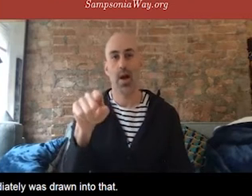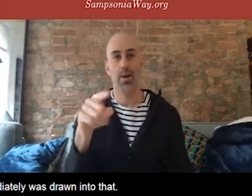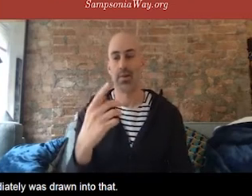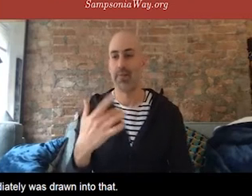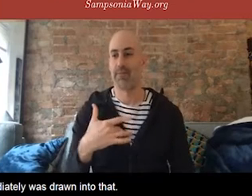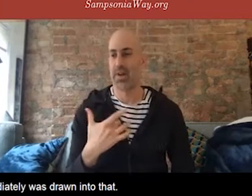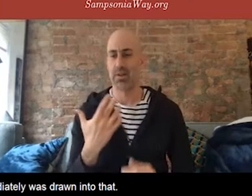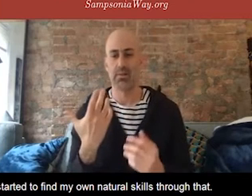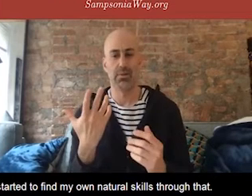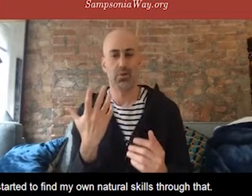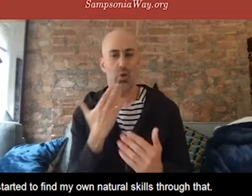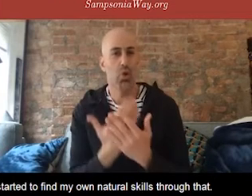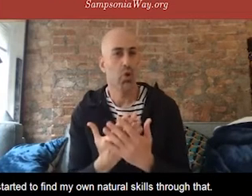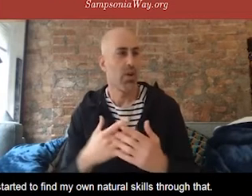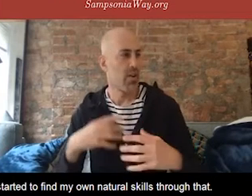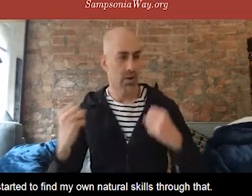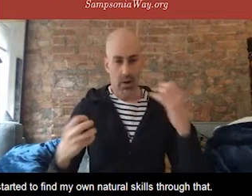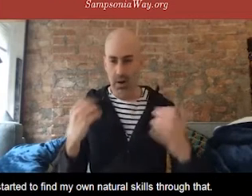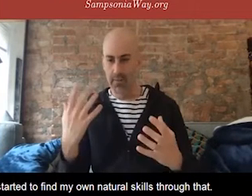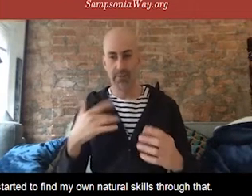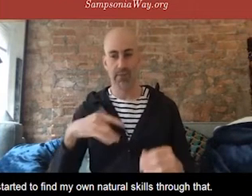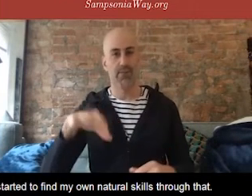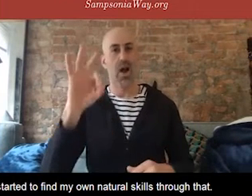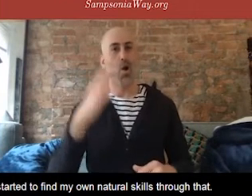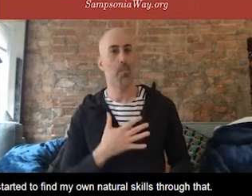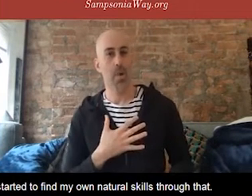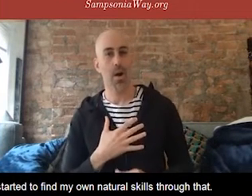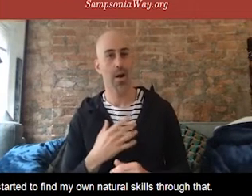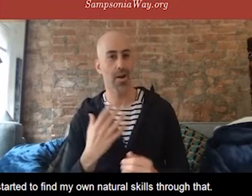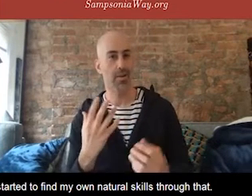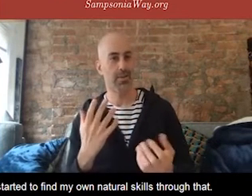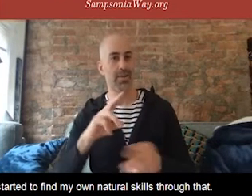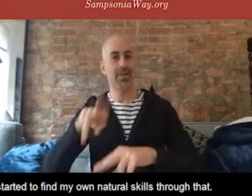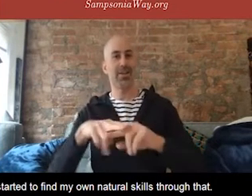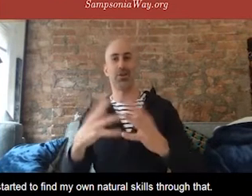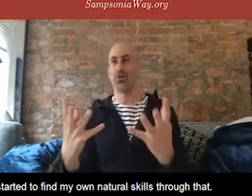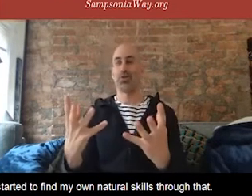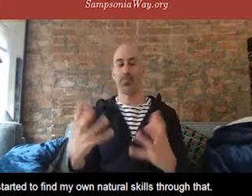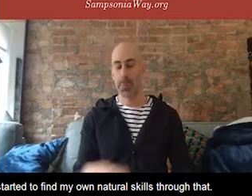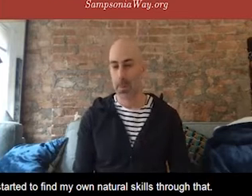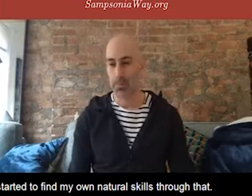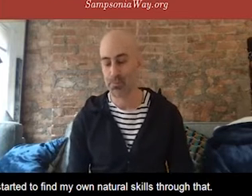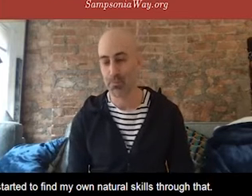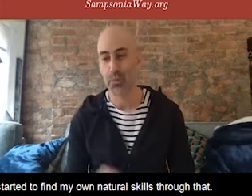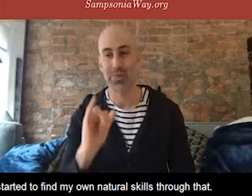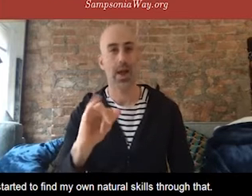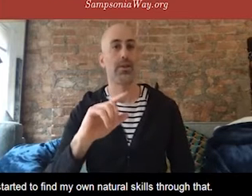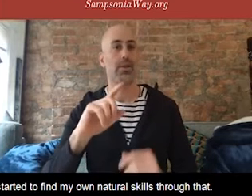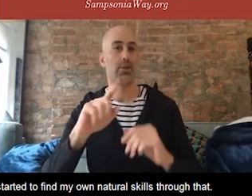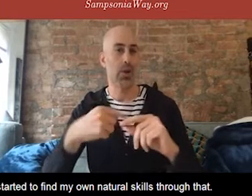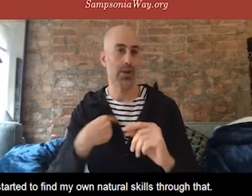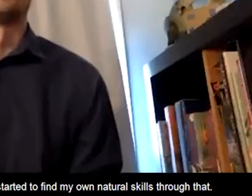was drawn into that the first second that I saw it. It felt so good, and I started to find my own